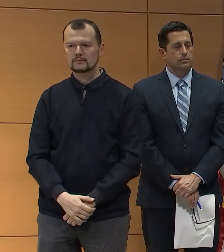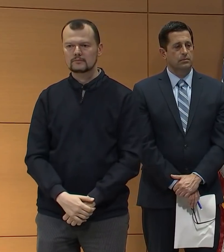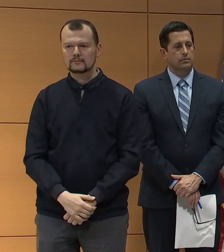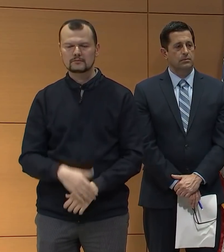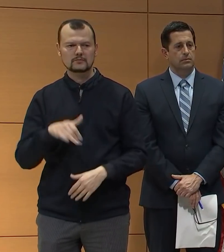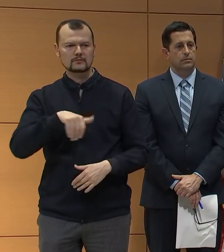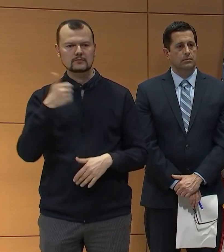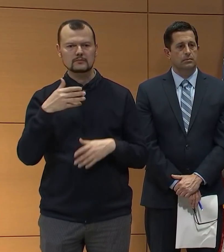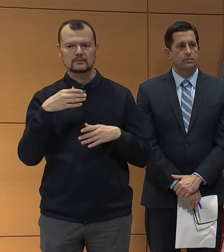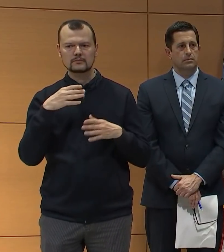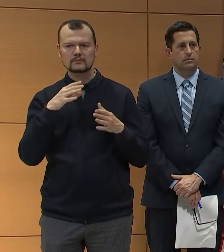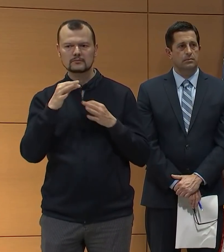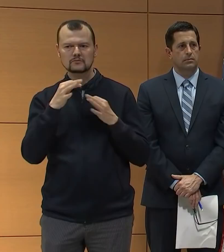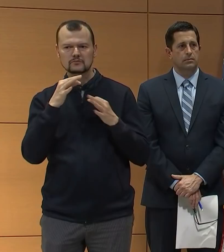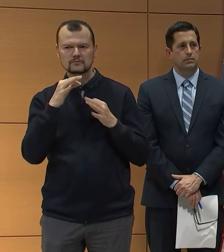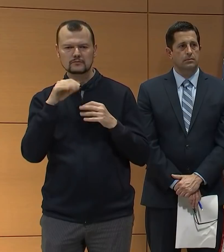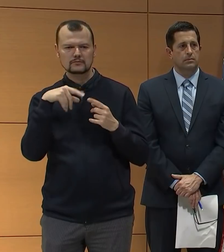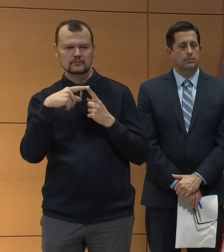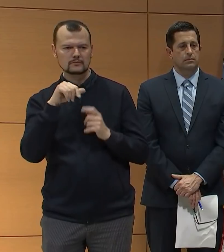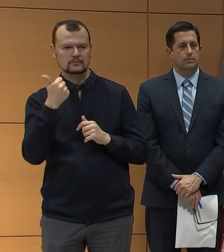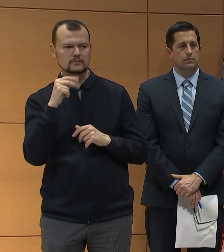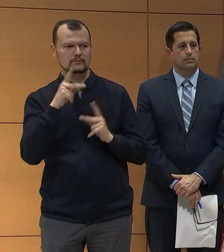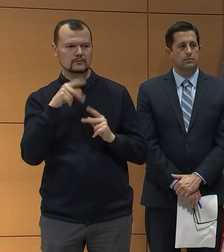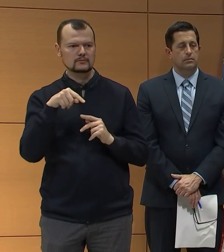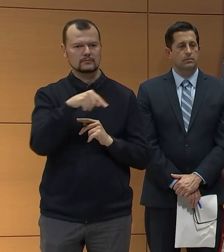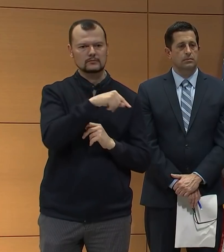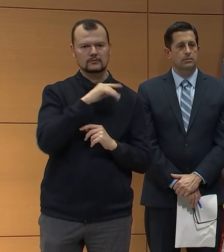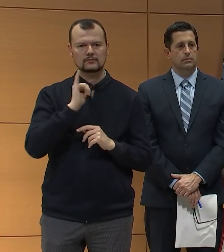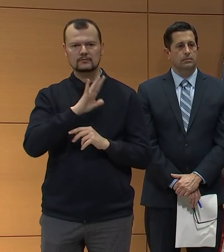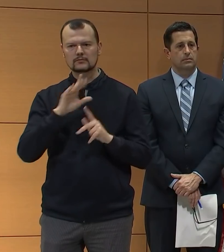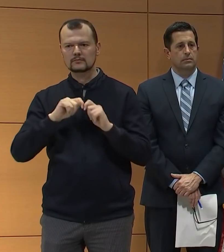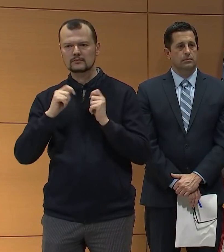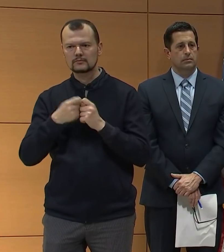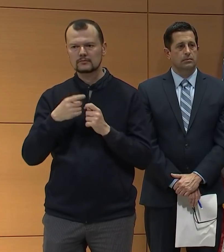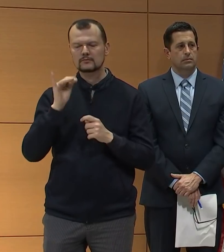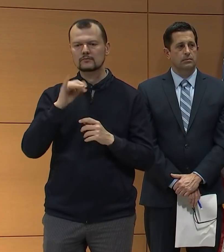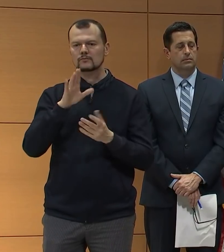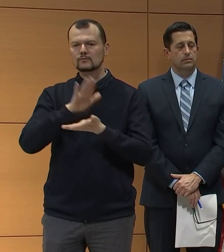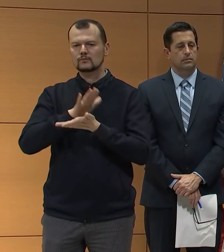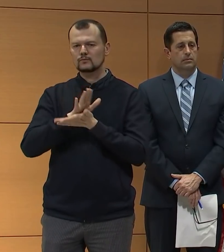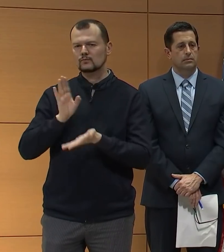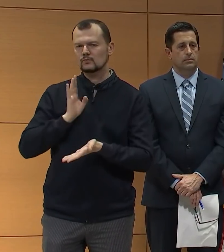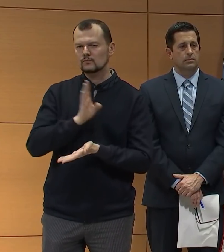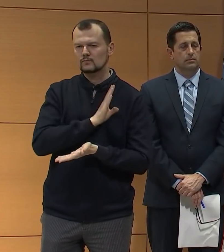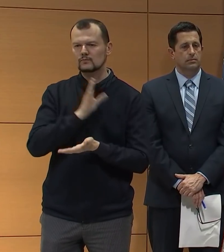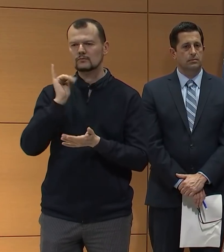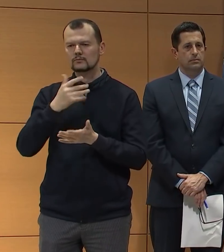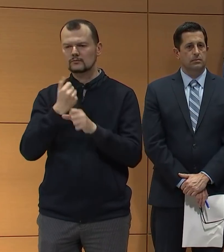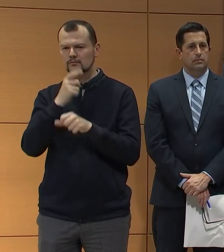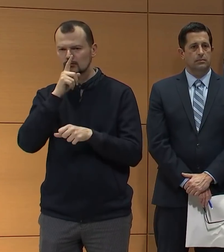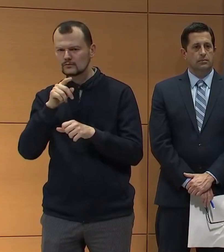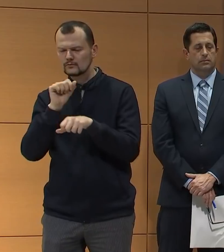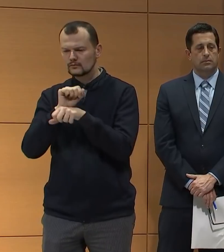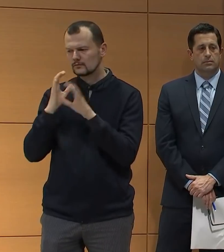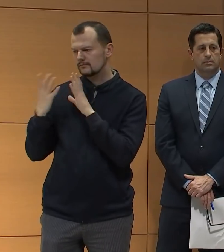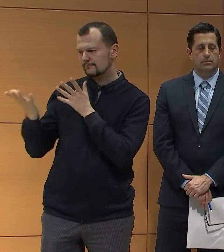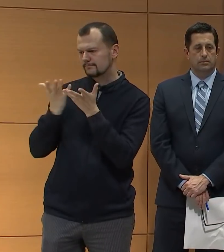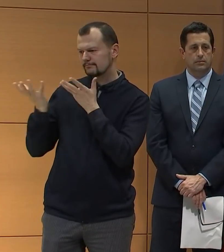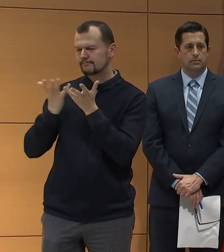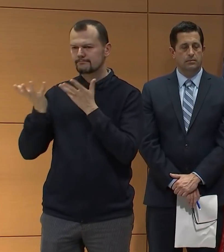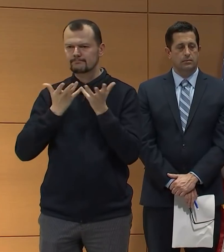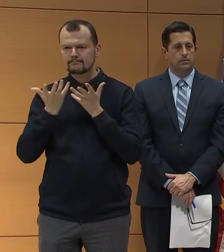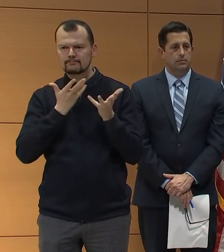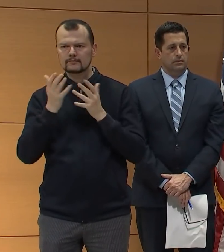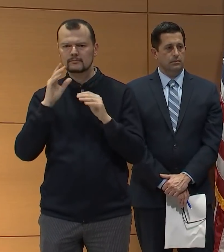Jeff McKay, the Board of Supervisors and School Board want to work together to give the community the latest information. We want to keep our